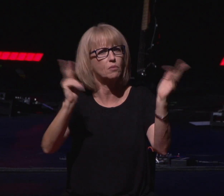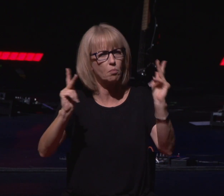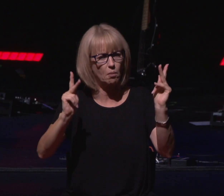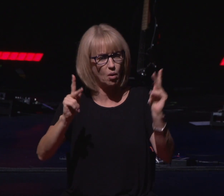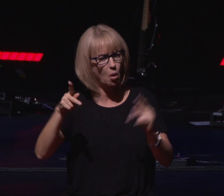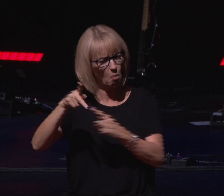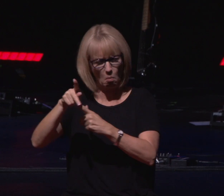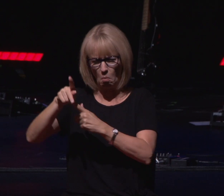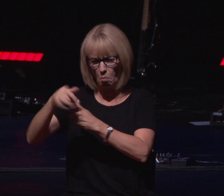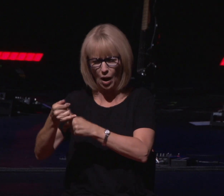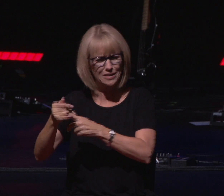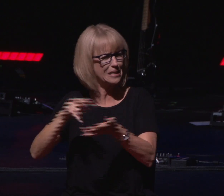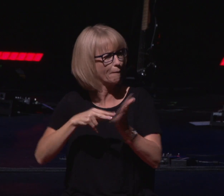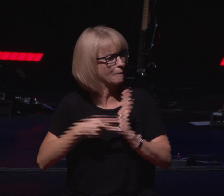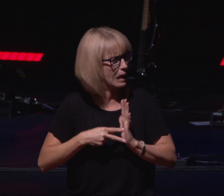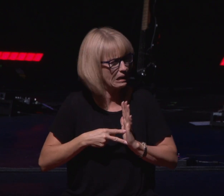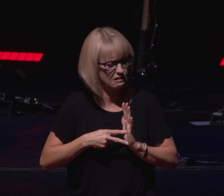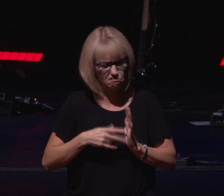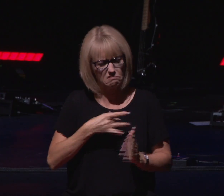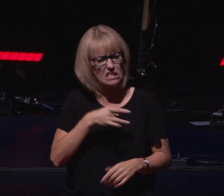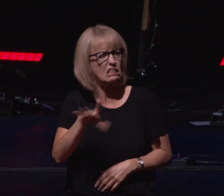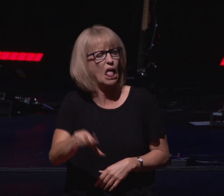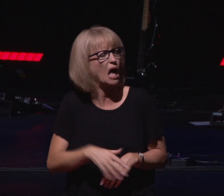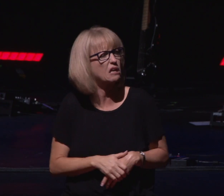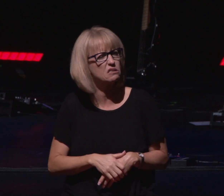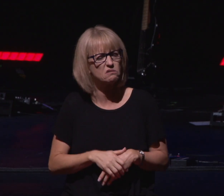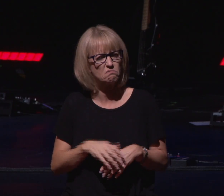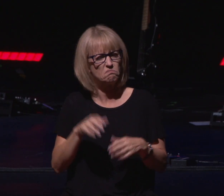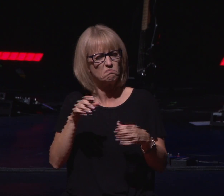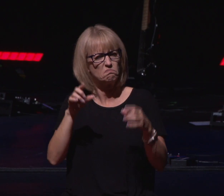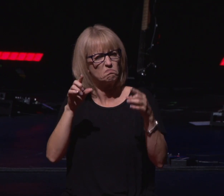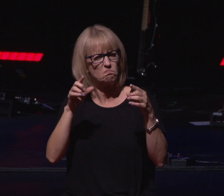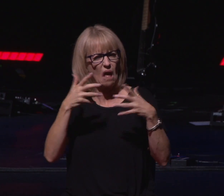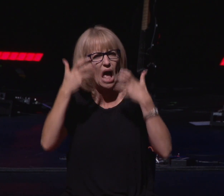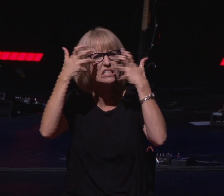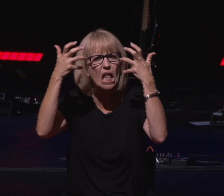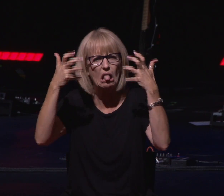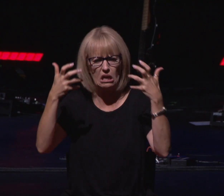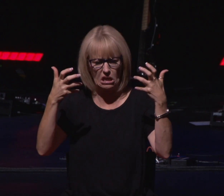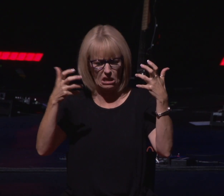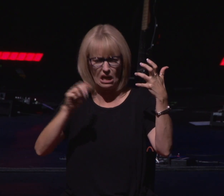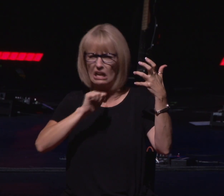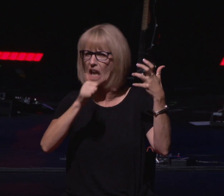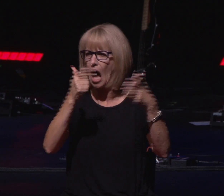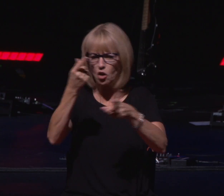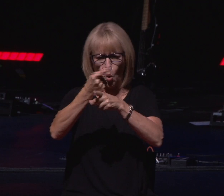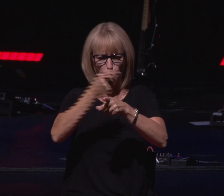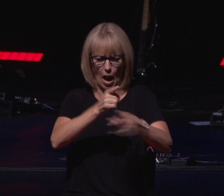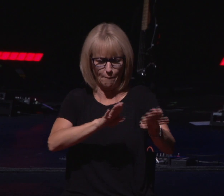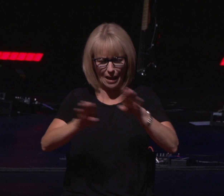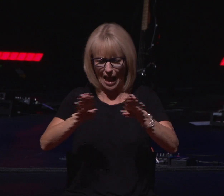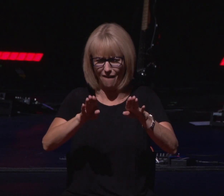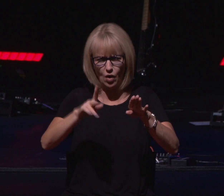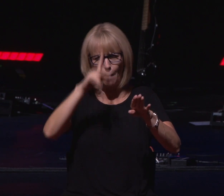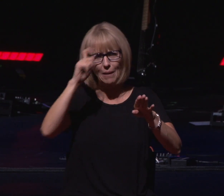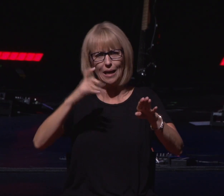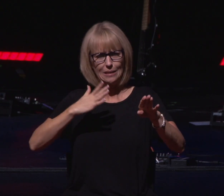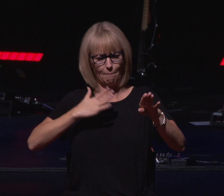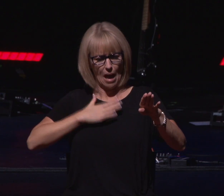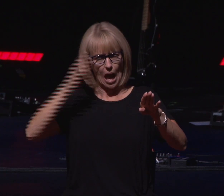prejudice is dislike, hostility, or unjust behavior deriving from unfounded